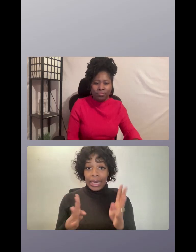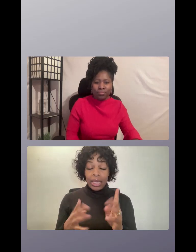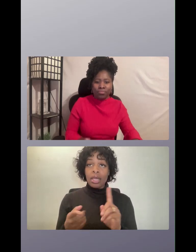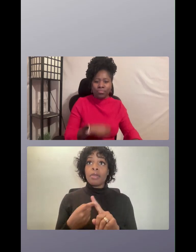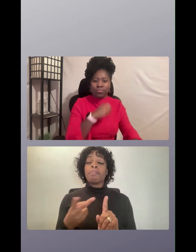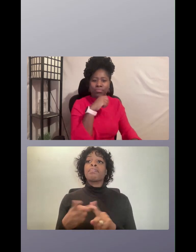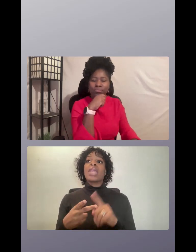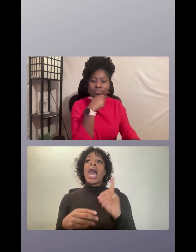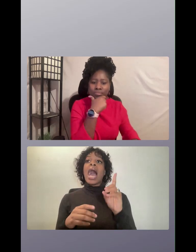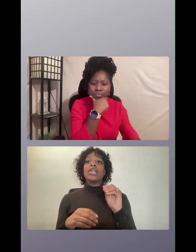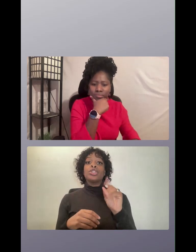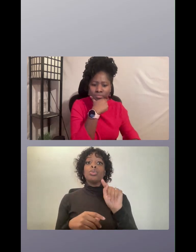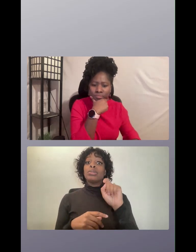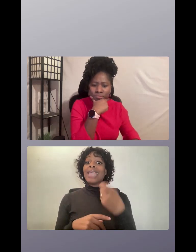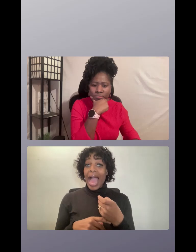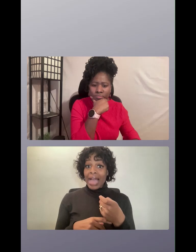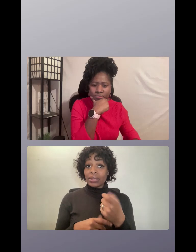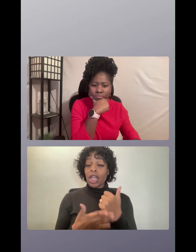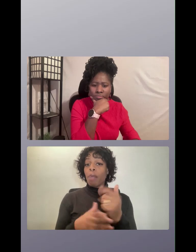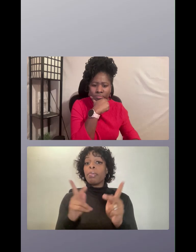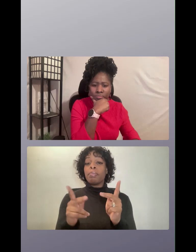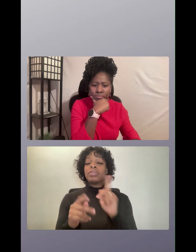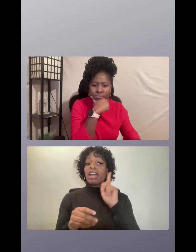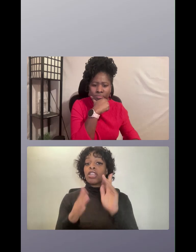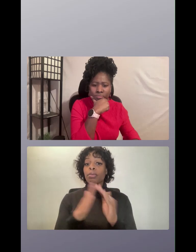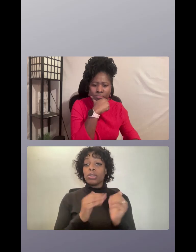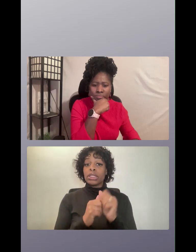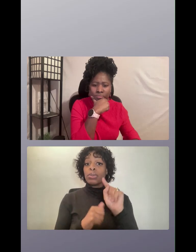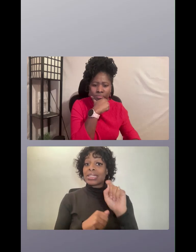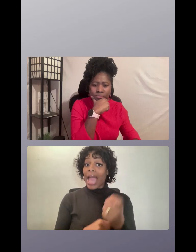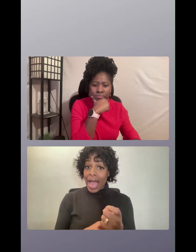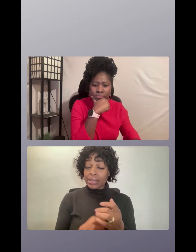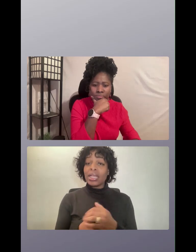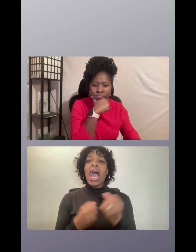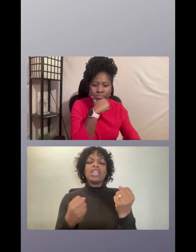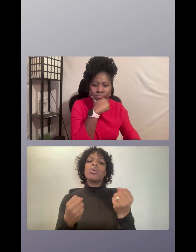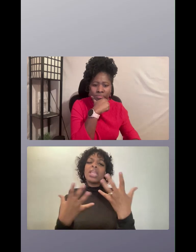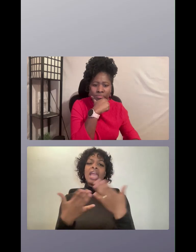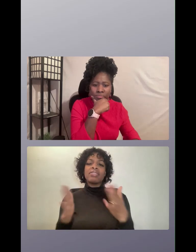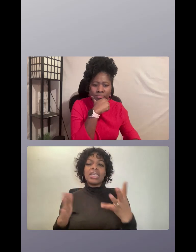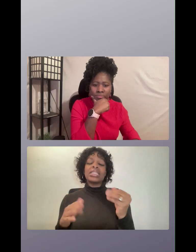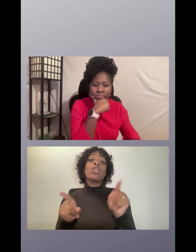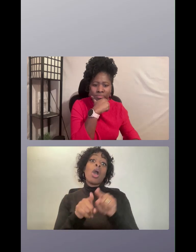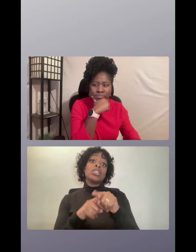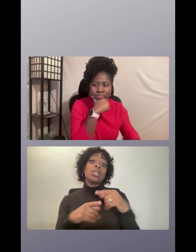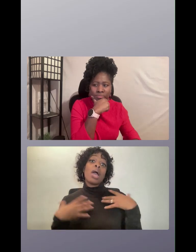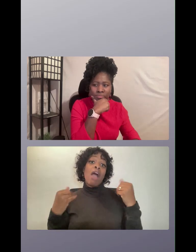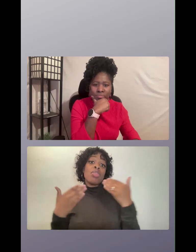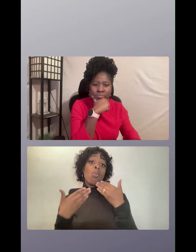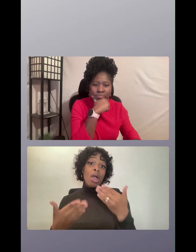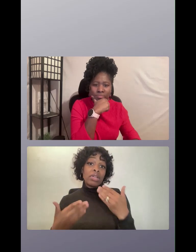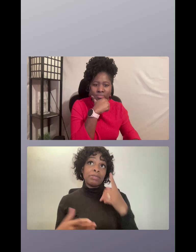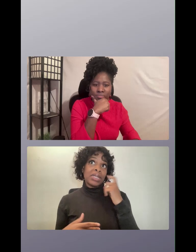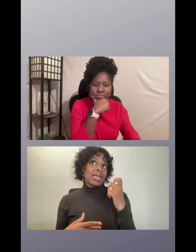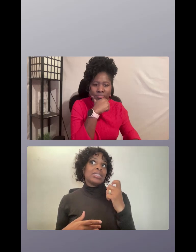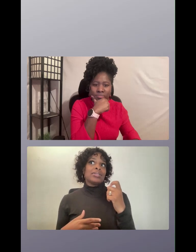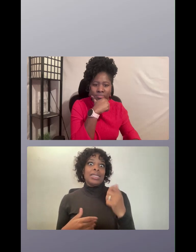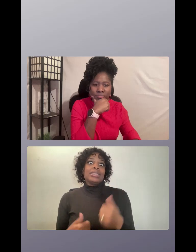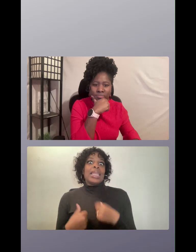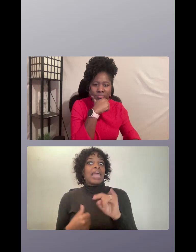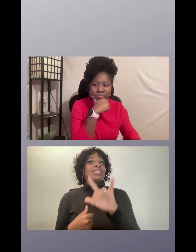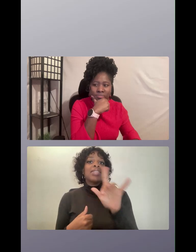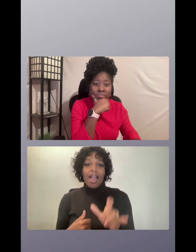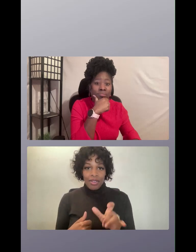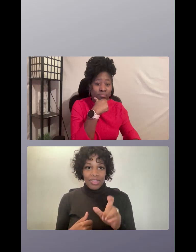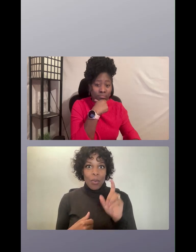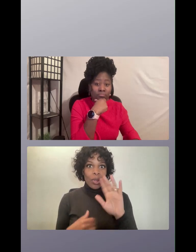product creating. I do tasks, help deaf community with tasks. I do a lot of things, and also health and wellness because